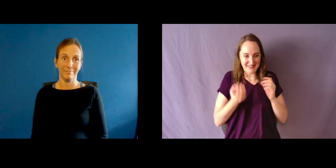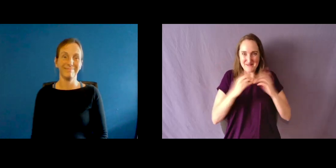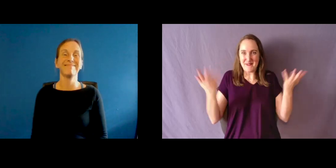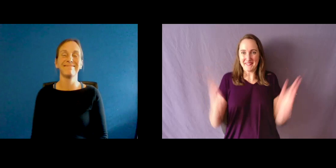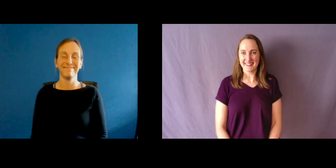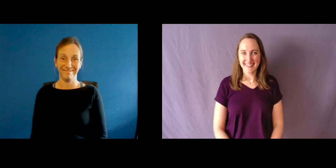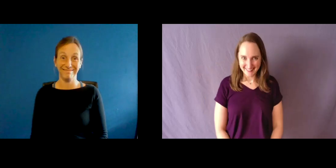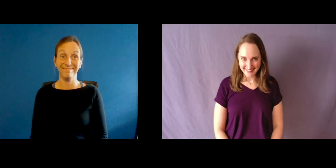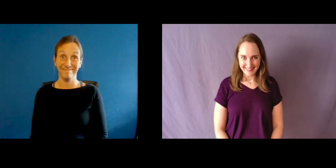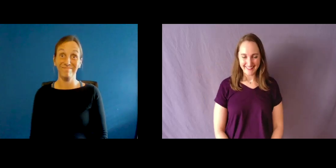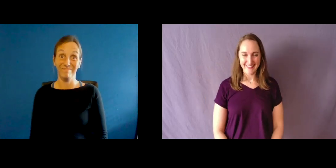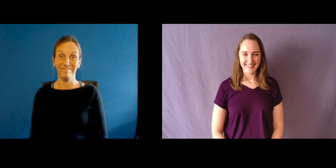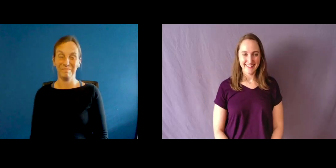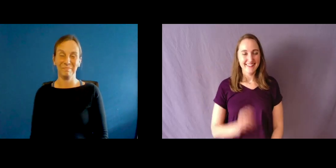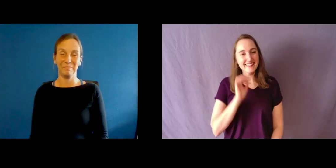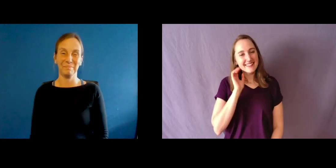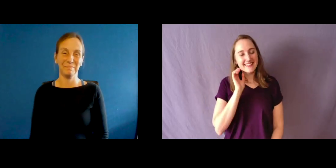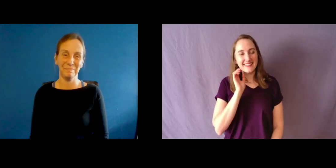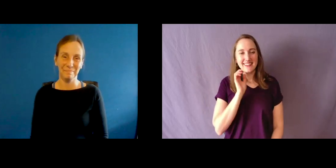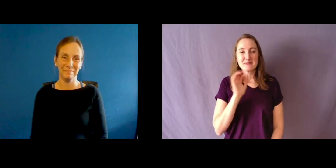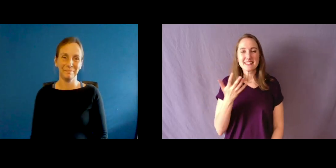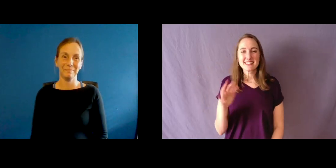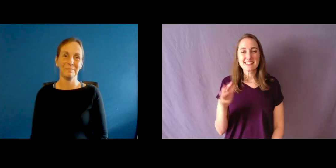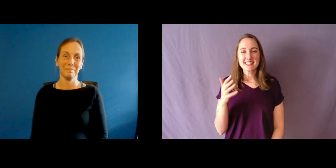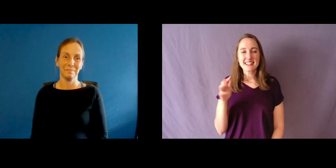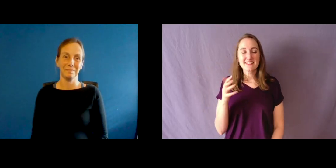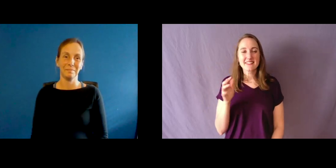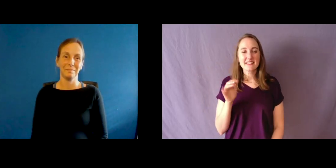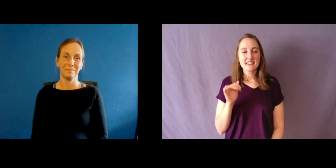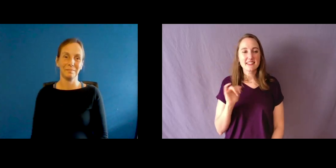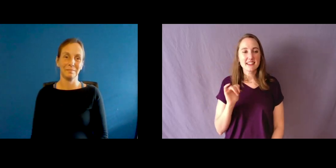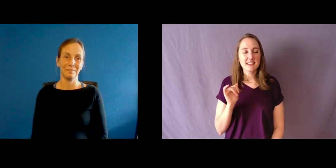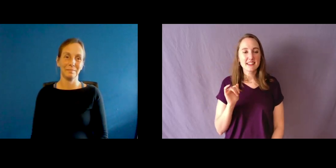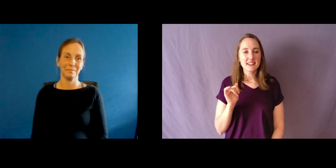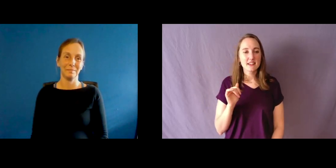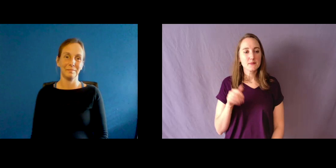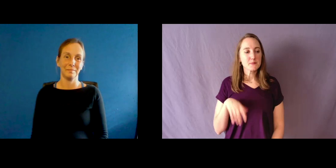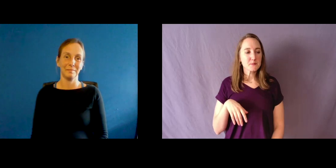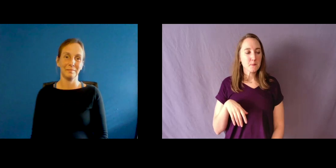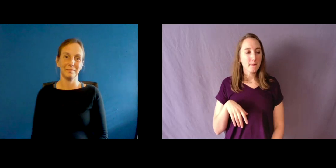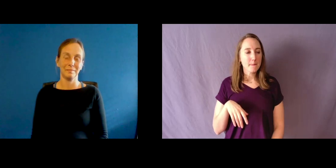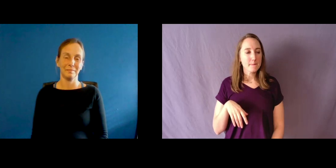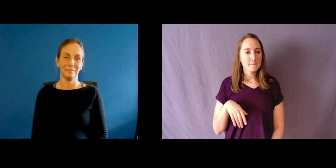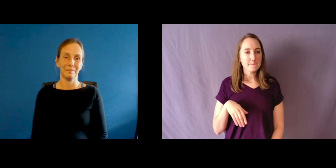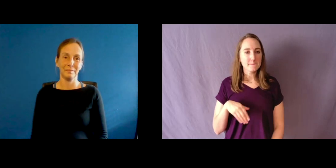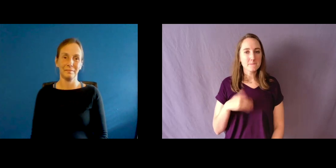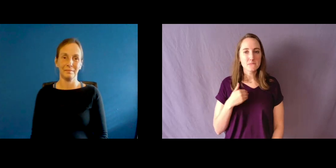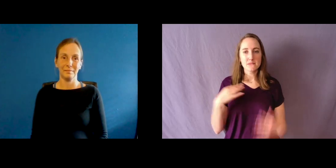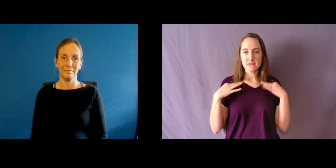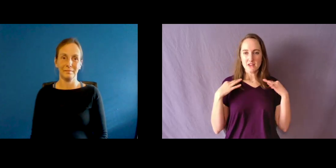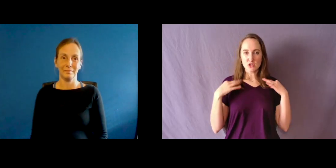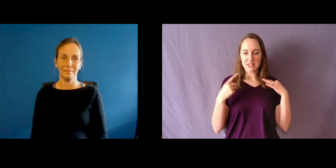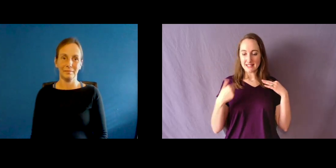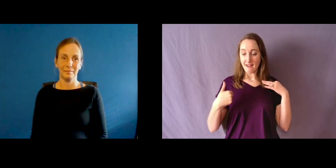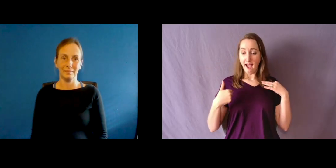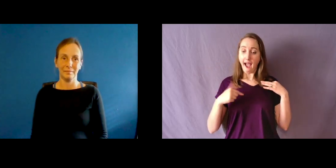But I think it's kind of like, walk around like with a shirt that says like, I'm adopted. And people are like, oh, you're adopted.